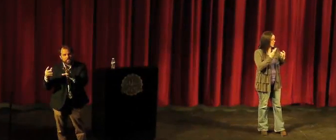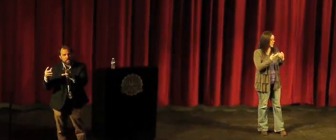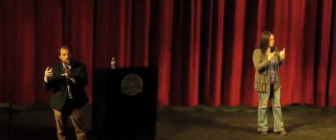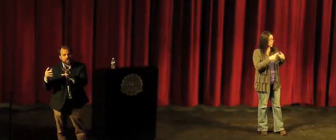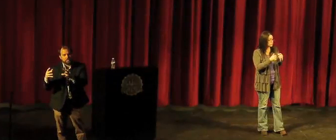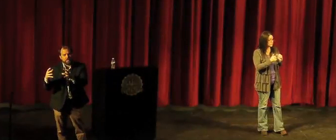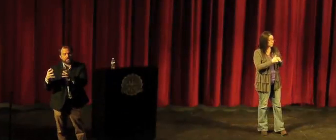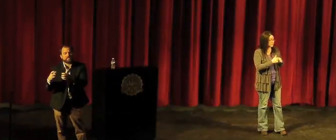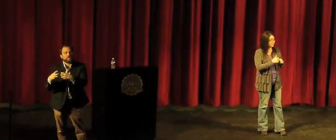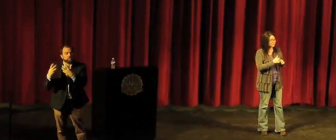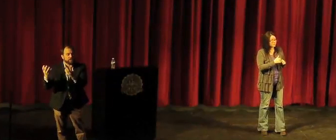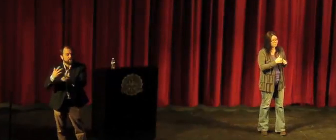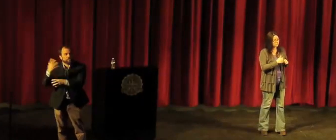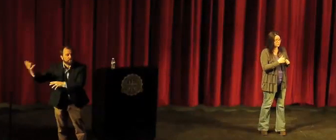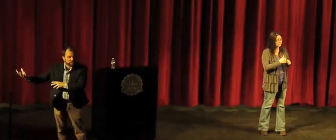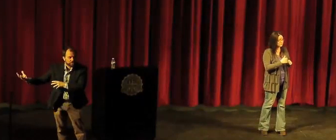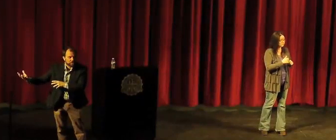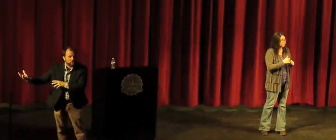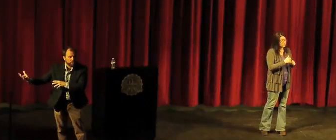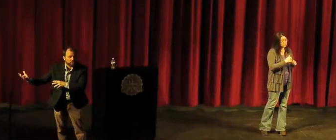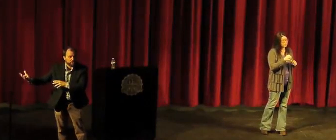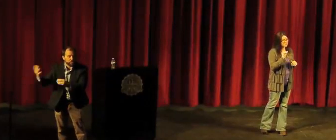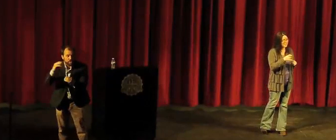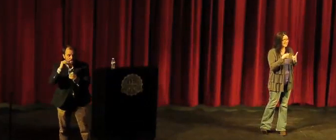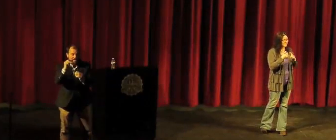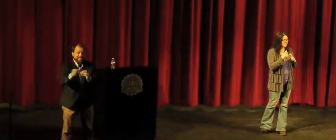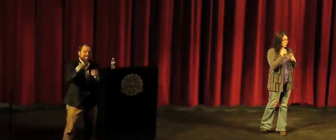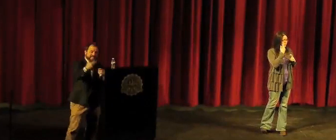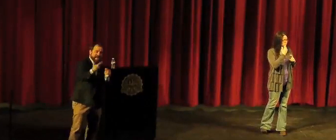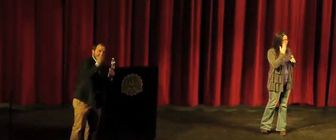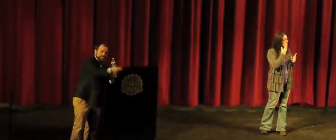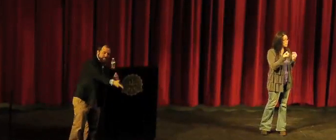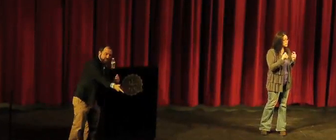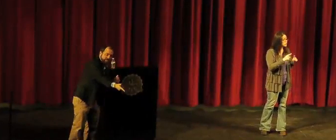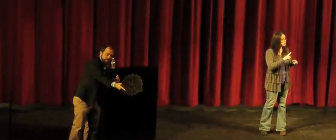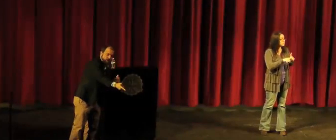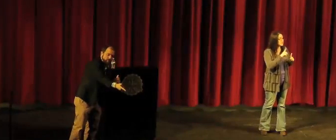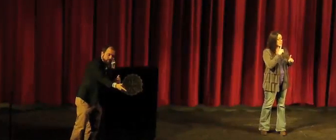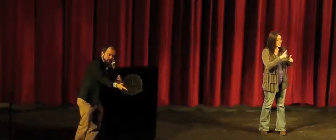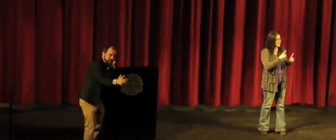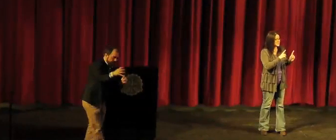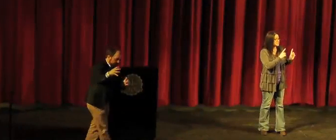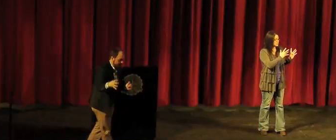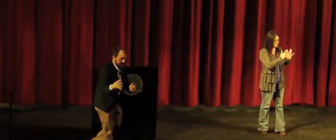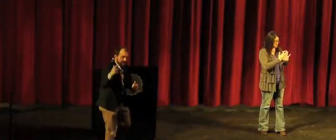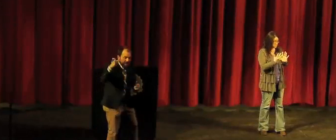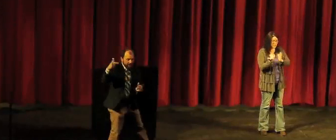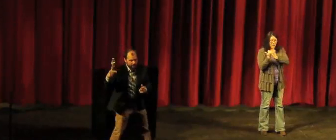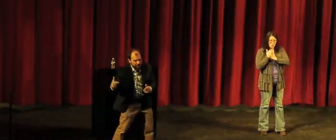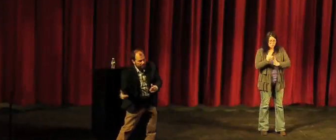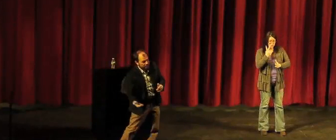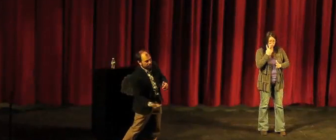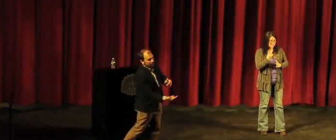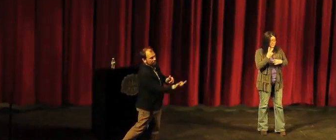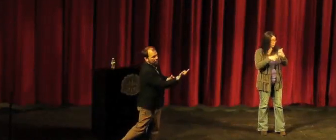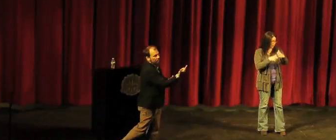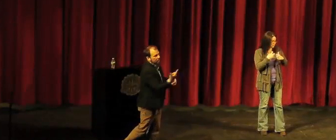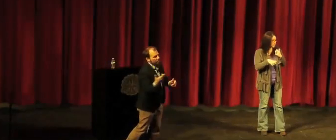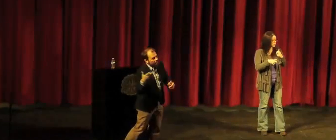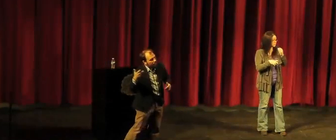of postmodernism gives us then the resources to know what to do, but it is a catalyst to see the problem, and then it actually